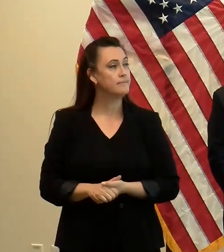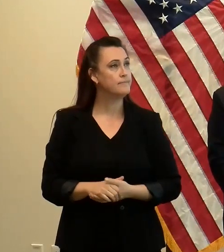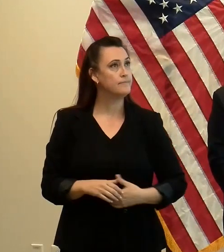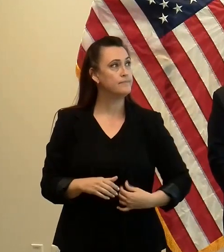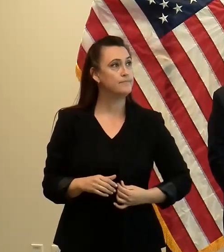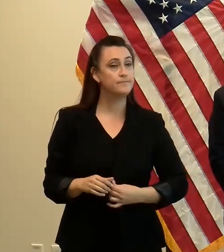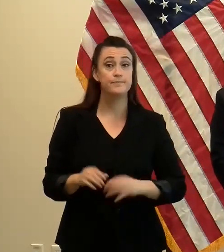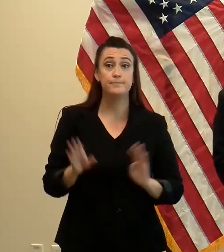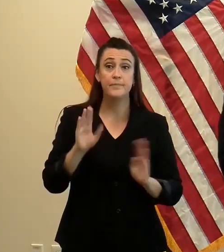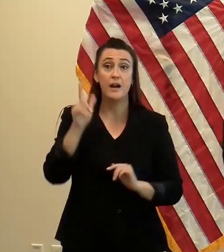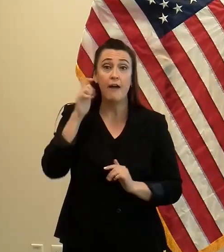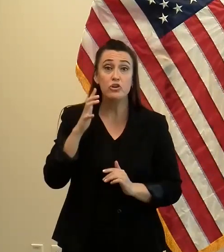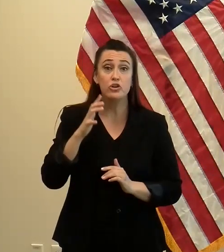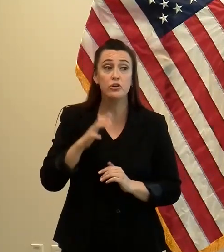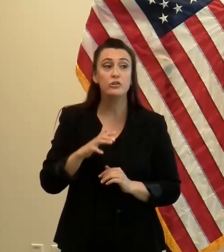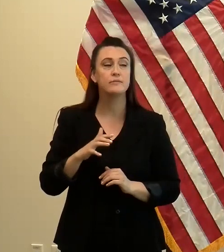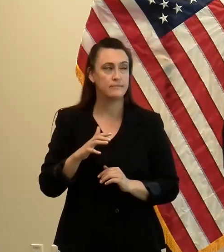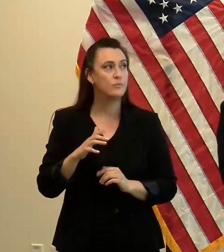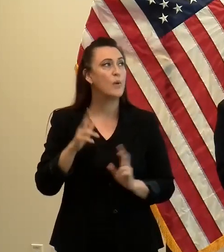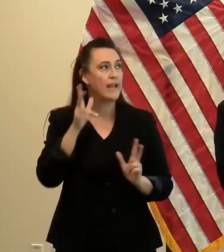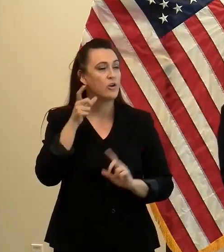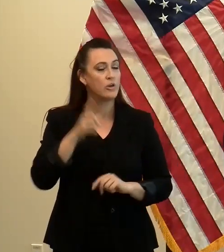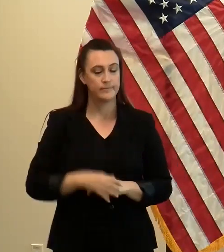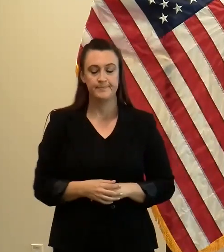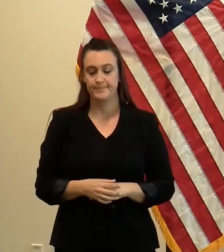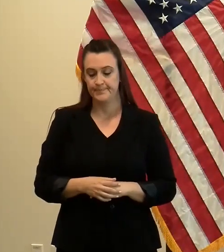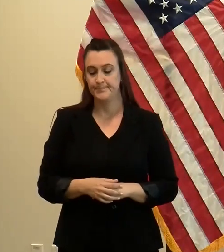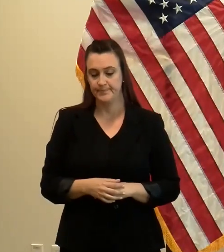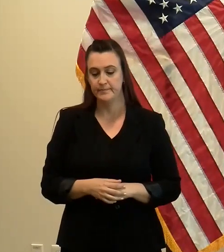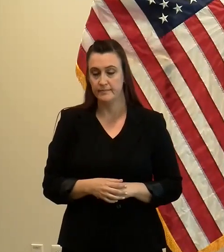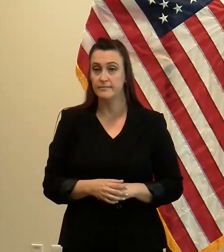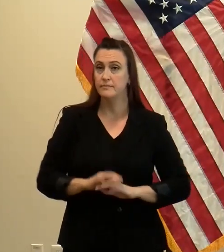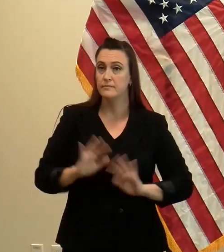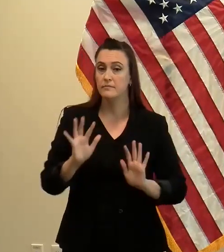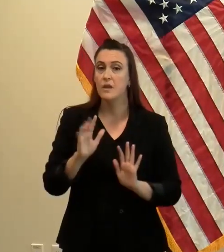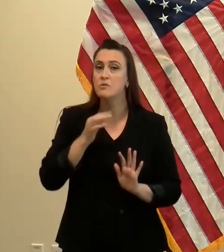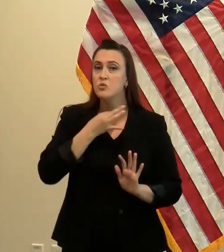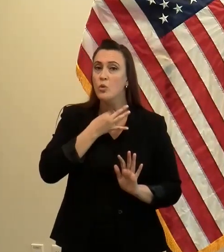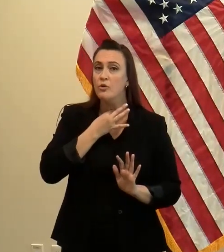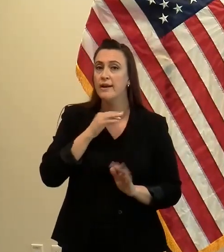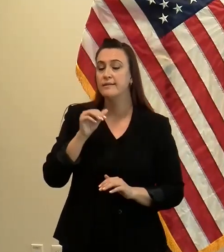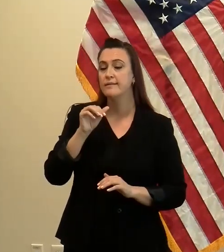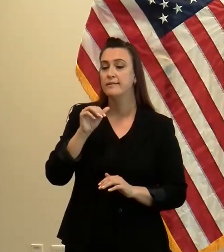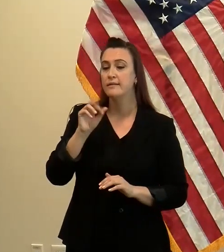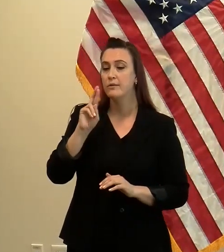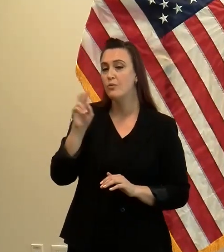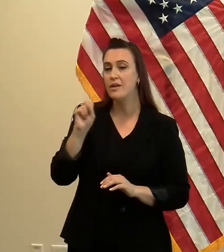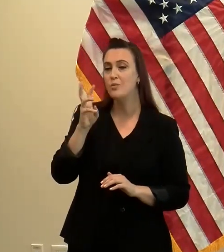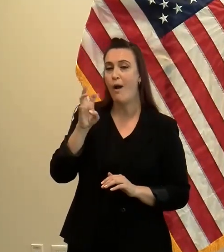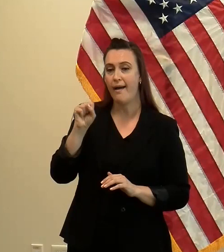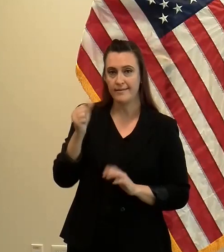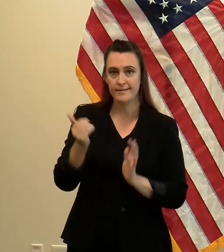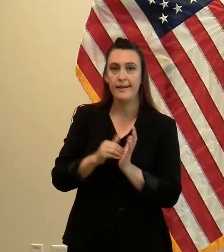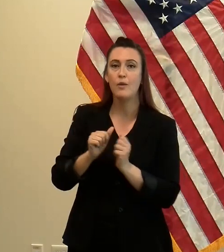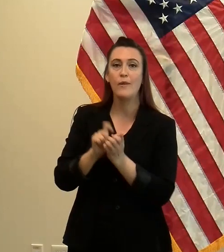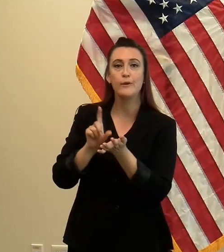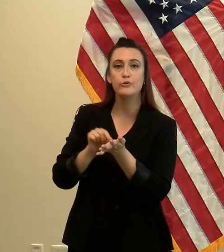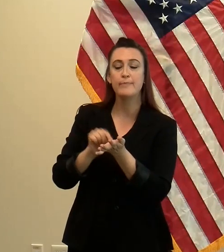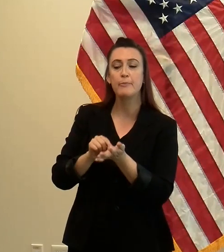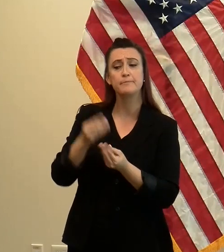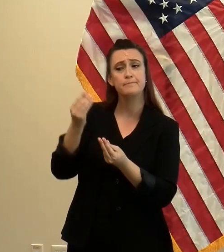Hello, Governor. Hi, Russ. Hi, I was just wondering, Russ Wiles, Arizona Republic. I was just wondering if you can tell me,